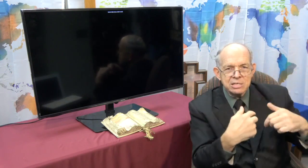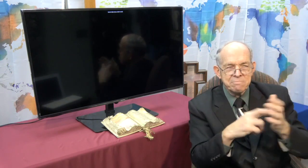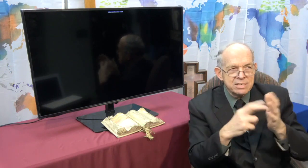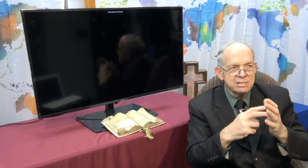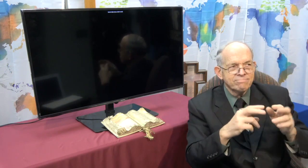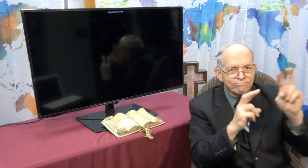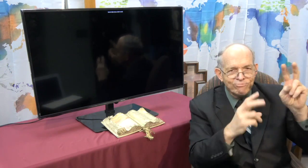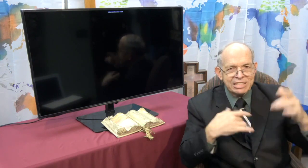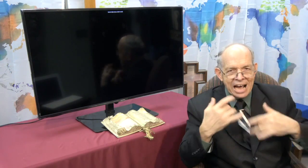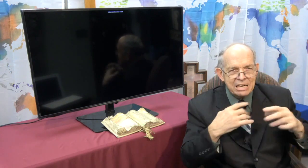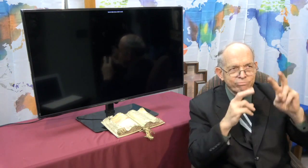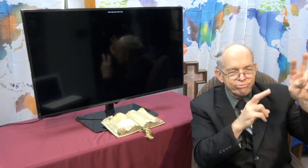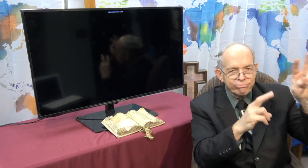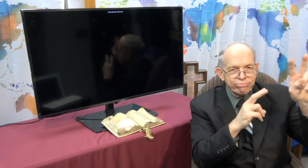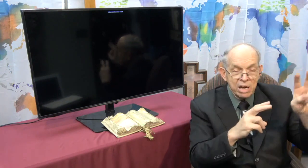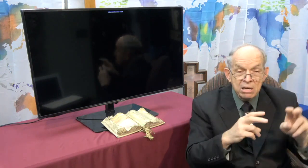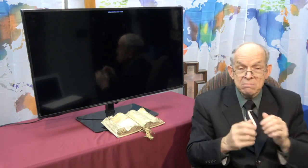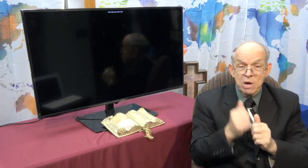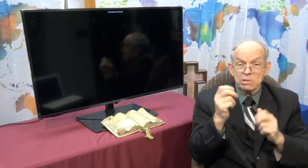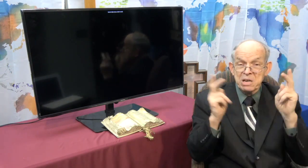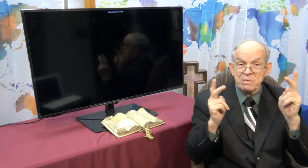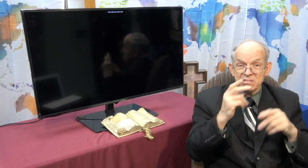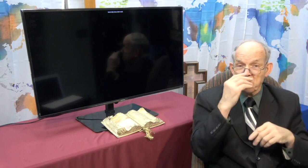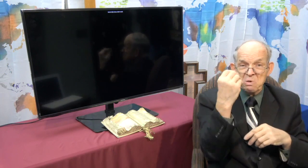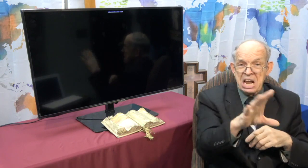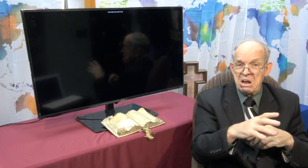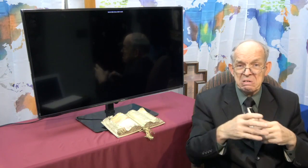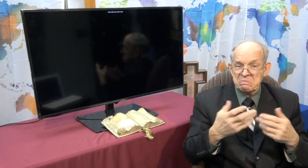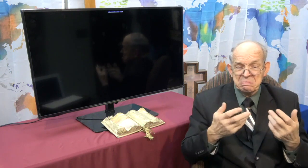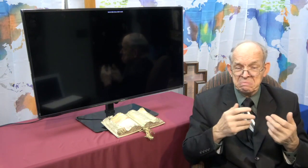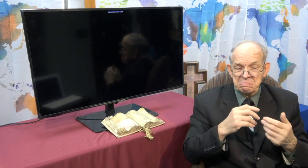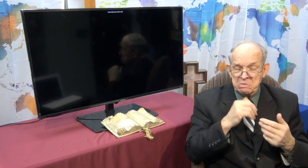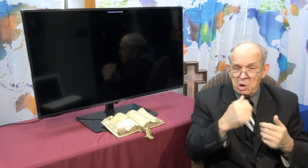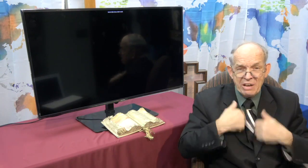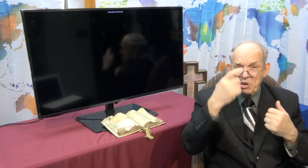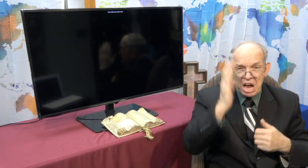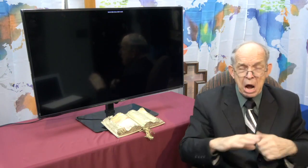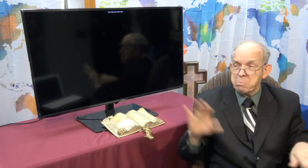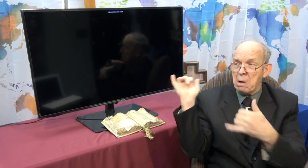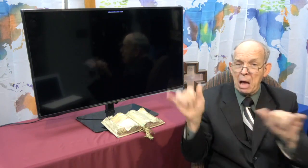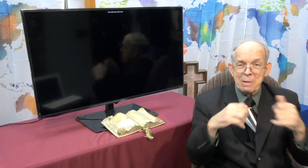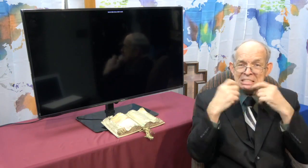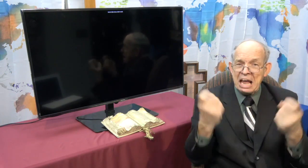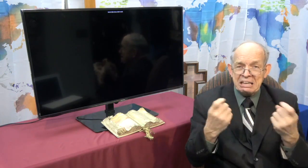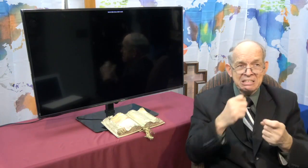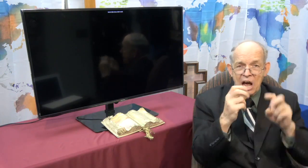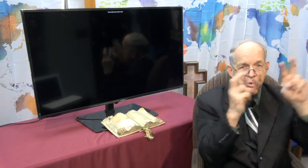Me, dying. Most people who care. No, they forgot, but say, not